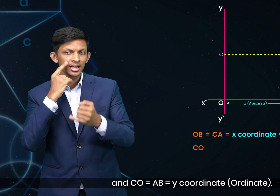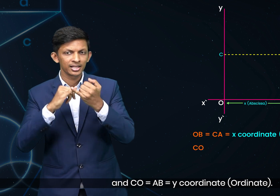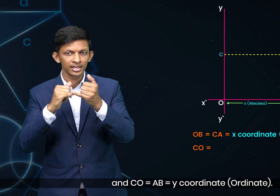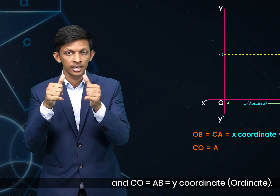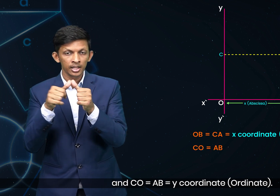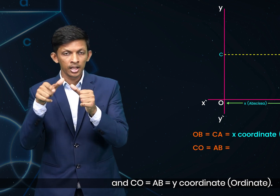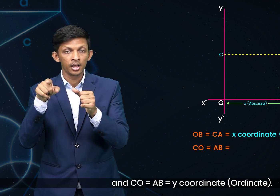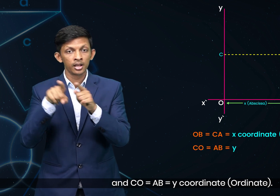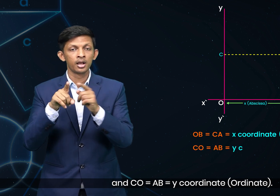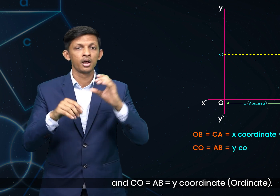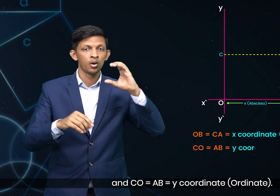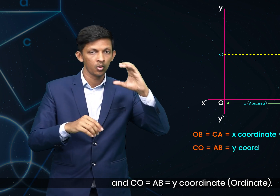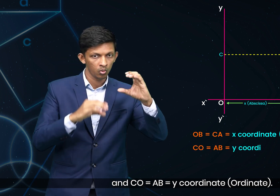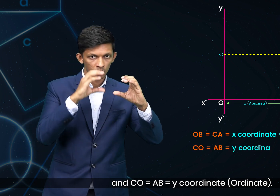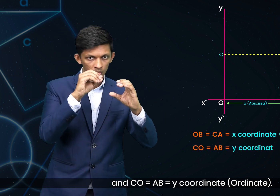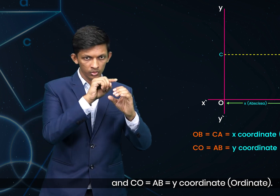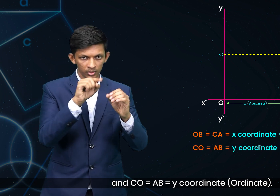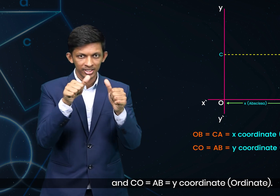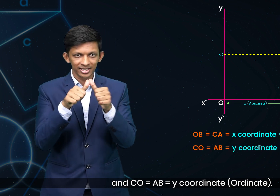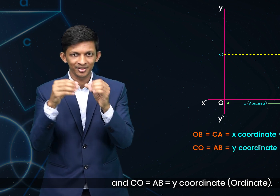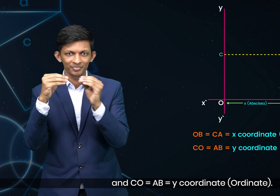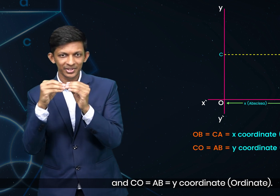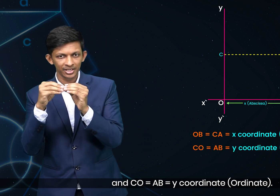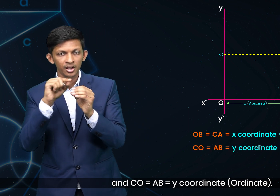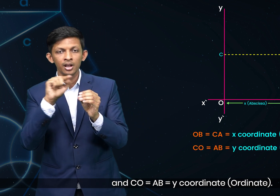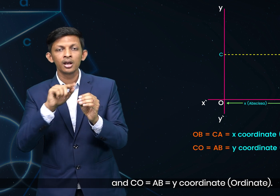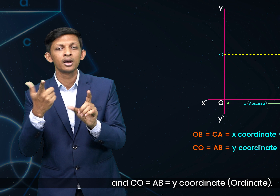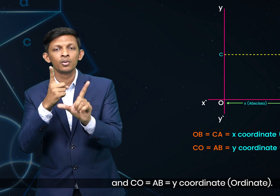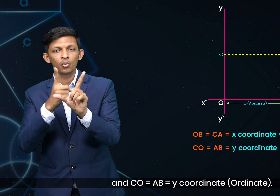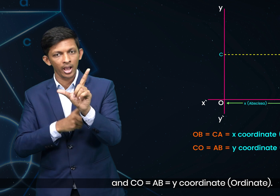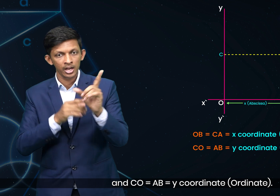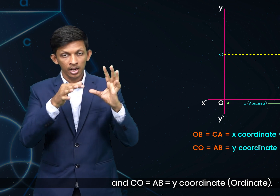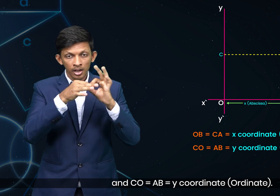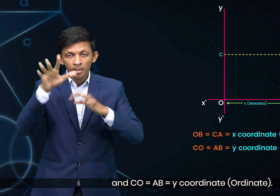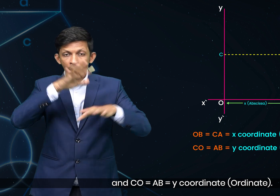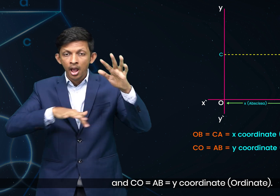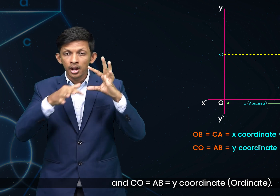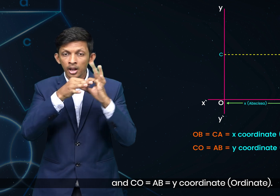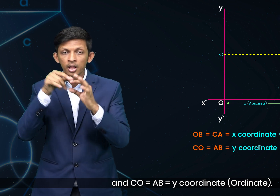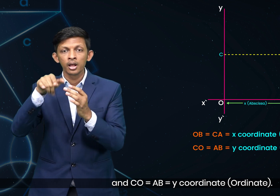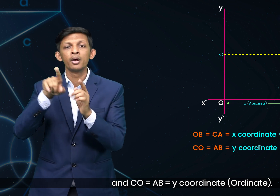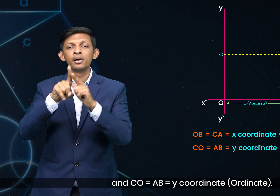and CO is equal to AB is equal to y-coordinate, that is ordinate.